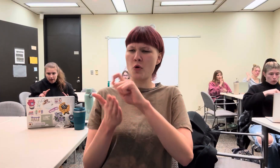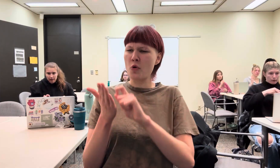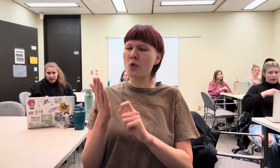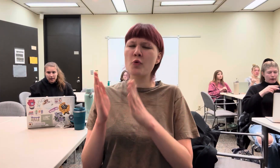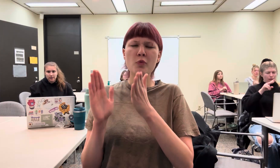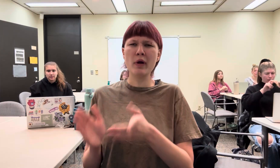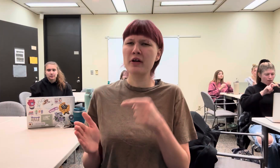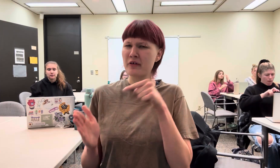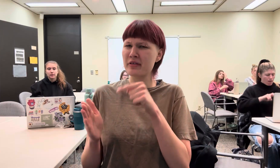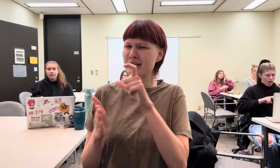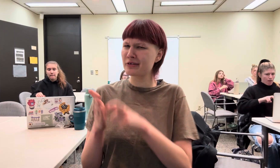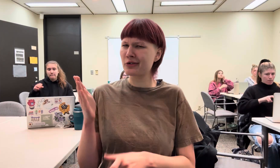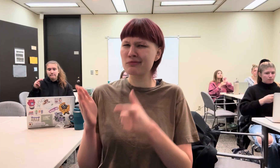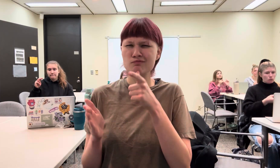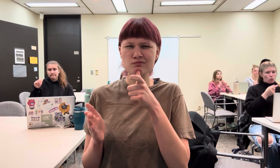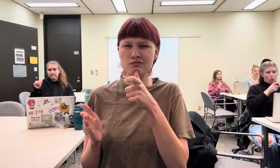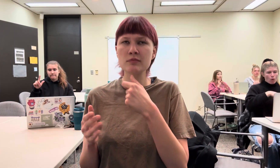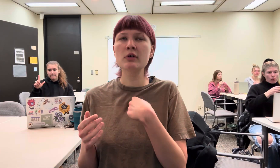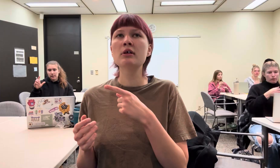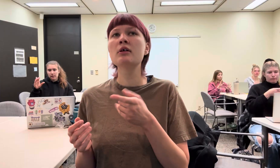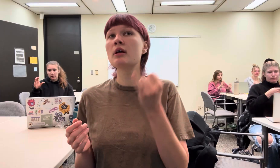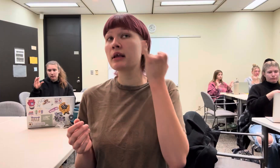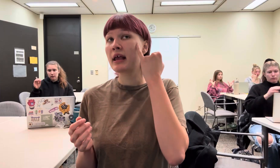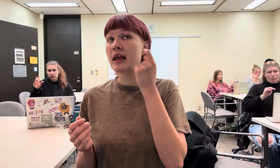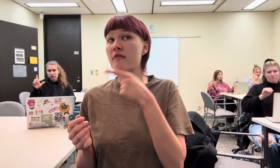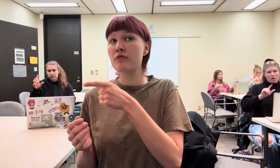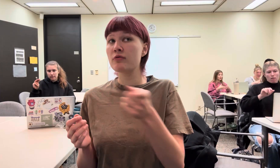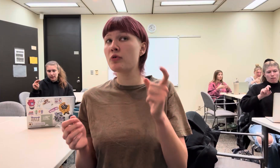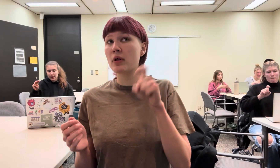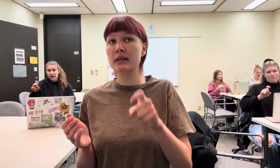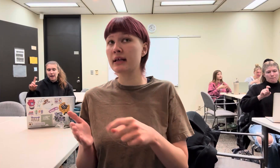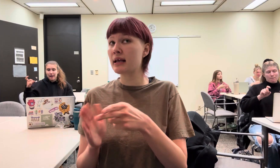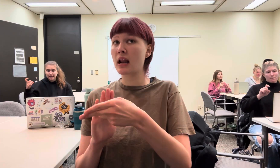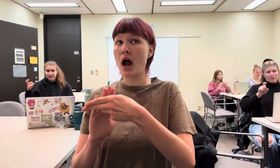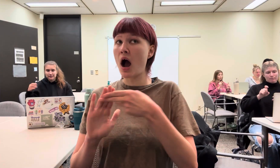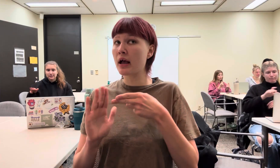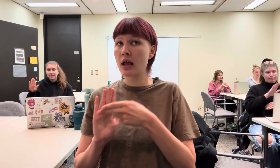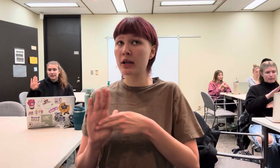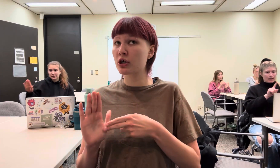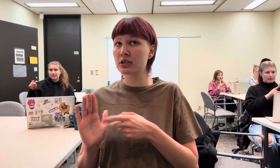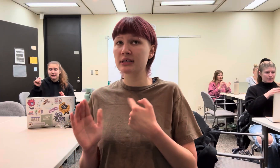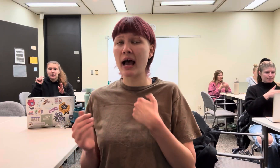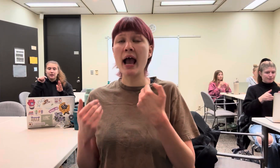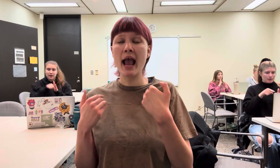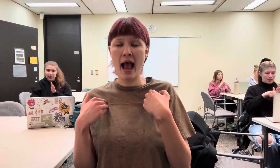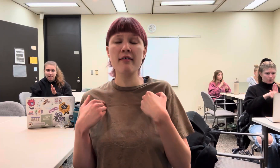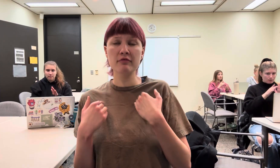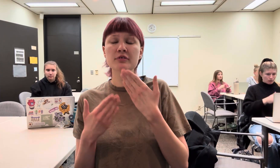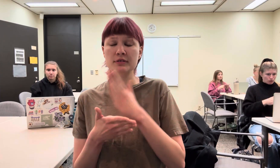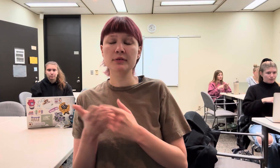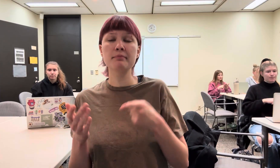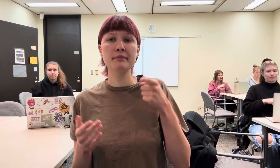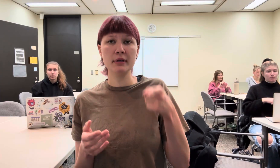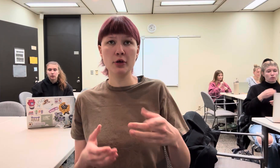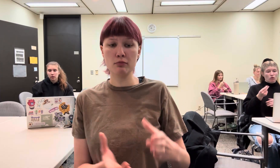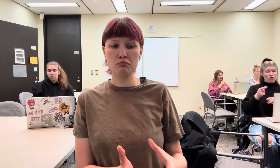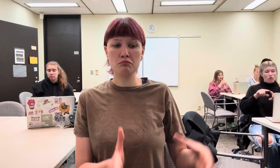as an example. If you need highlighters, I've got a bunch of markers here that you can grab one if you don't, and just pass